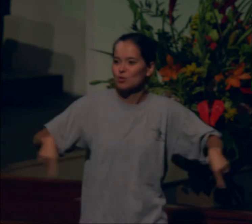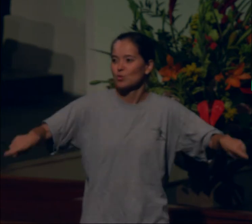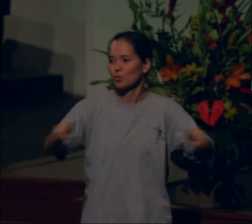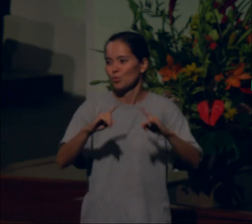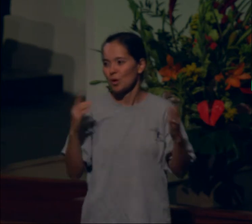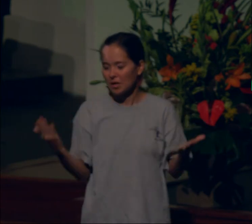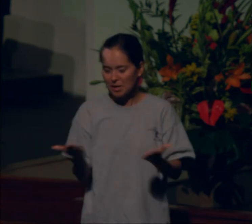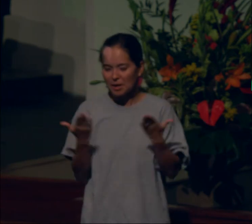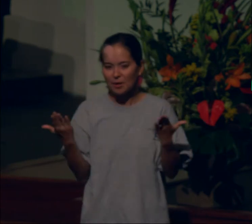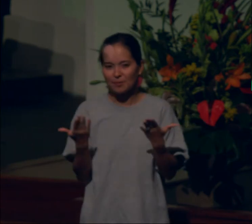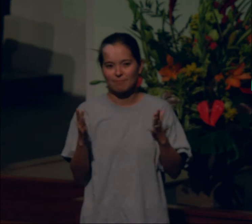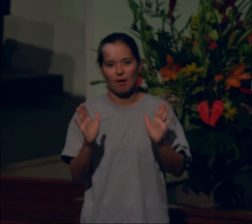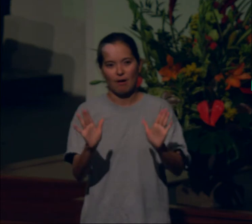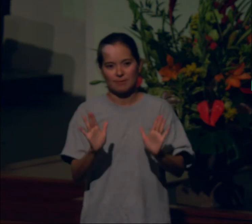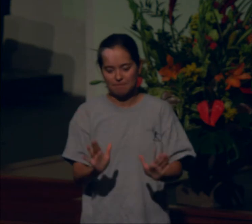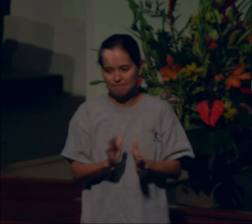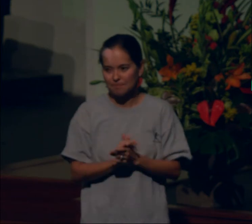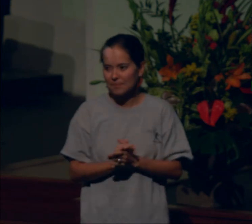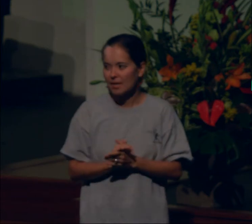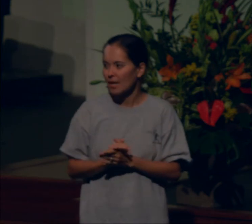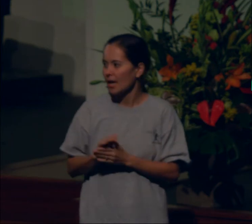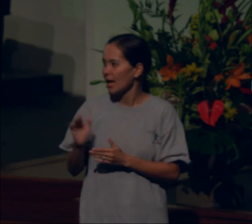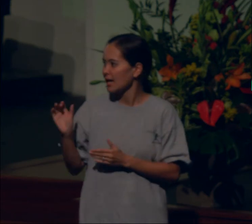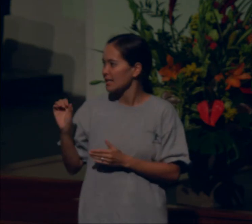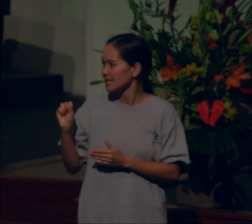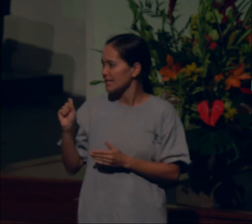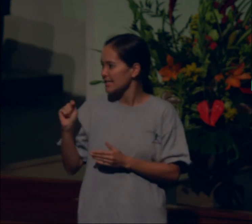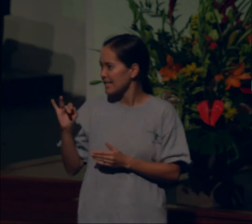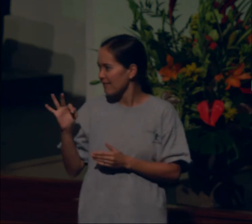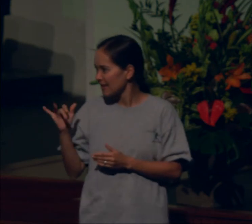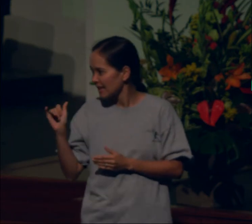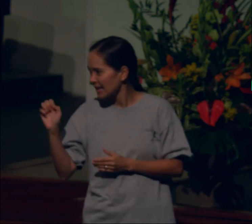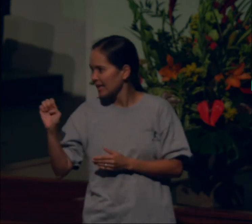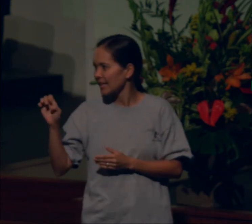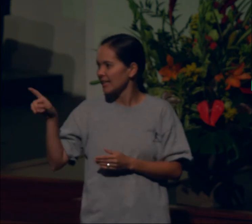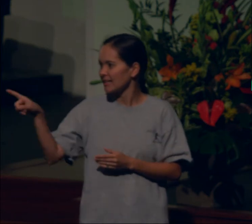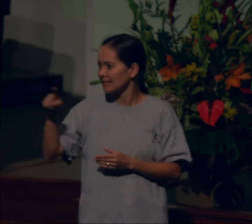Ross and Stephanie and each Mary, God bless you.